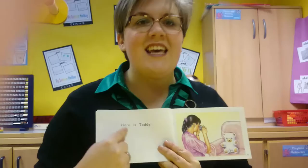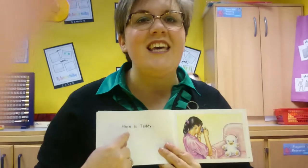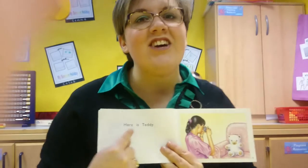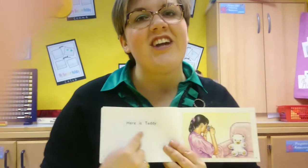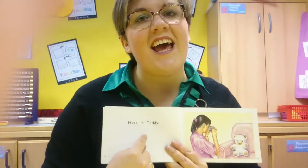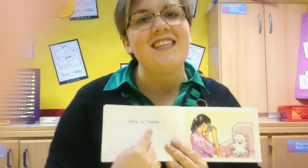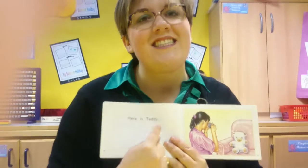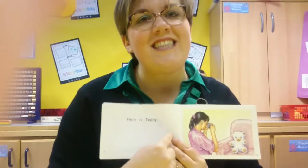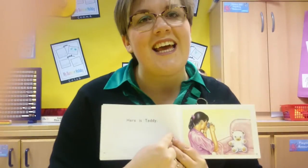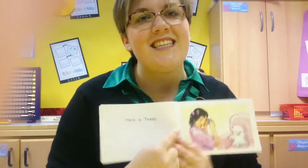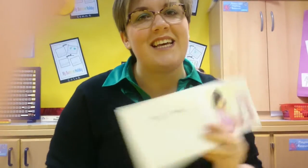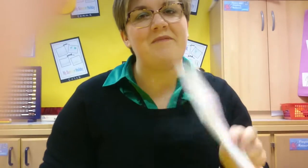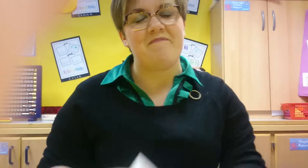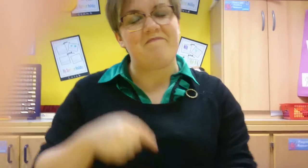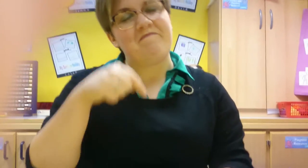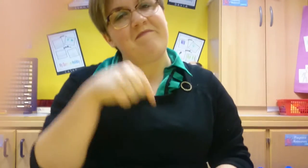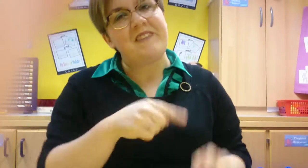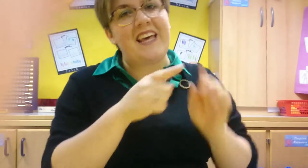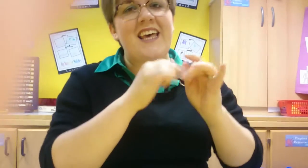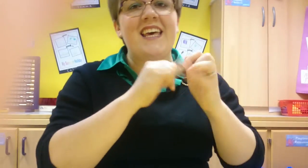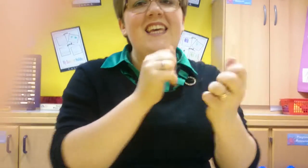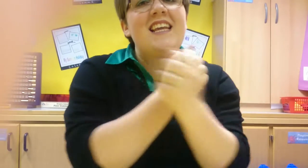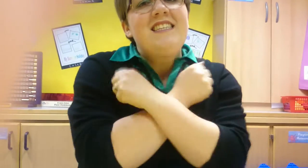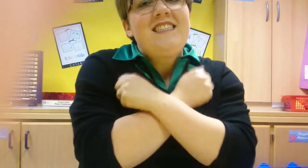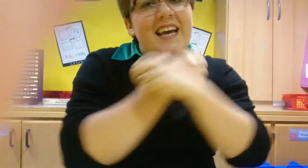Here is Teddy. Here is Teddy.